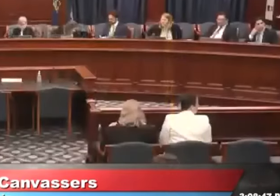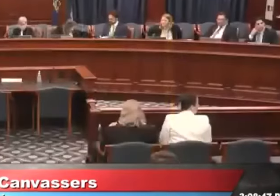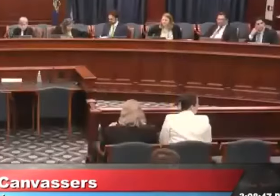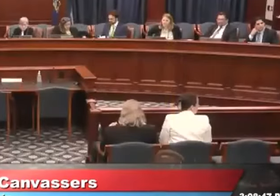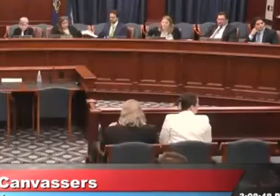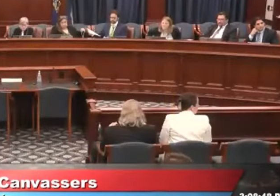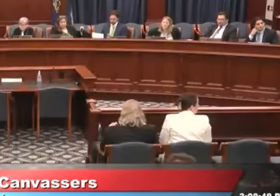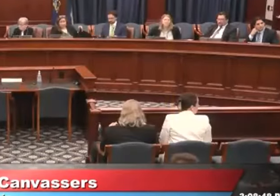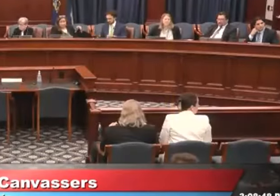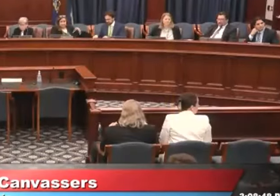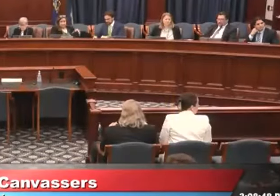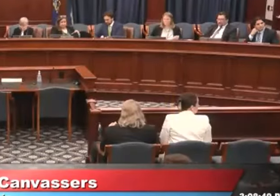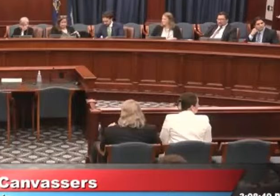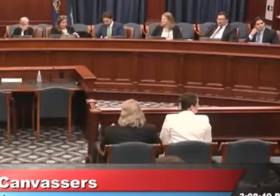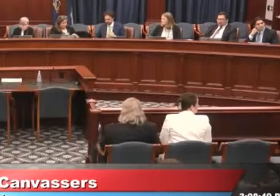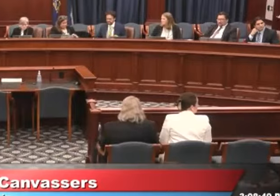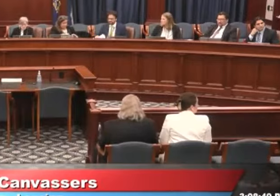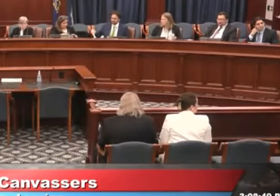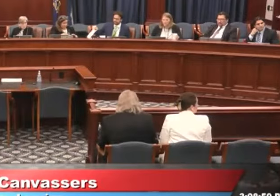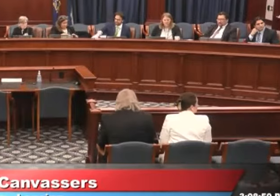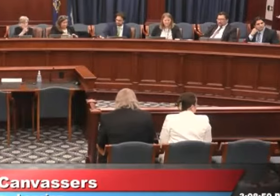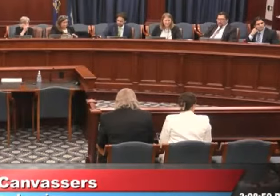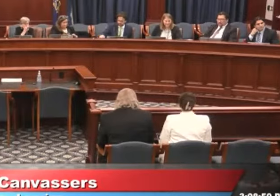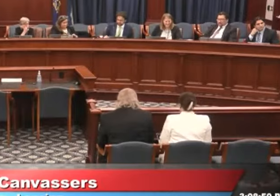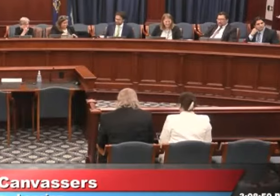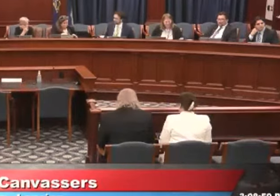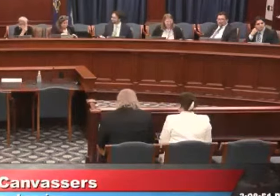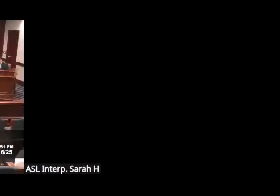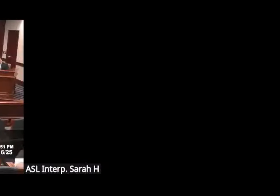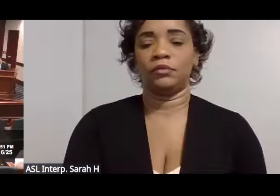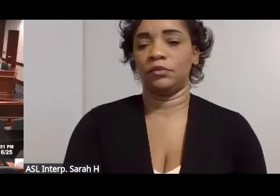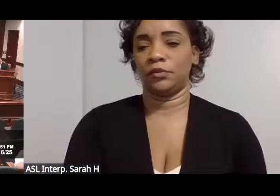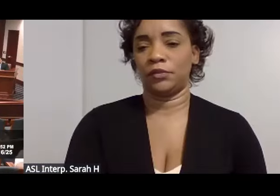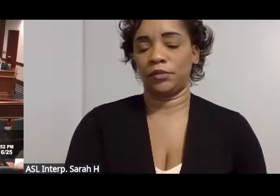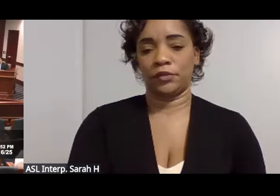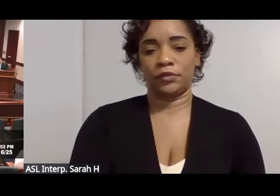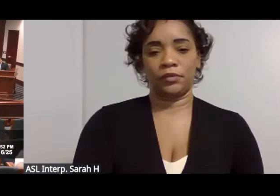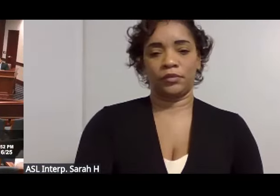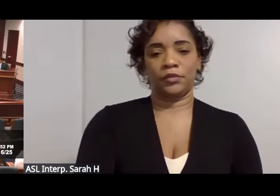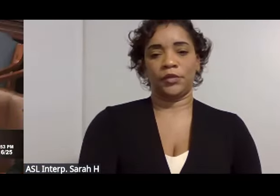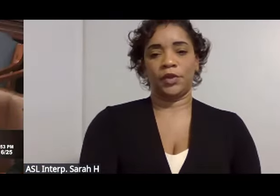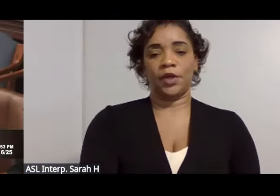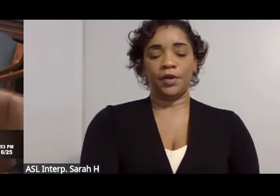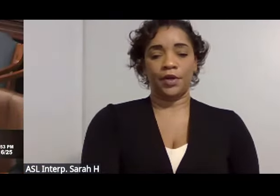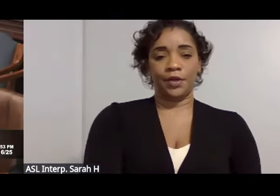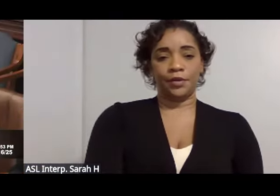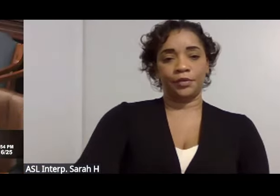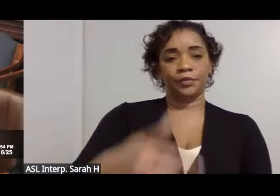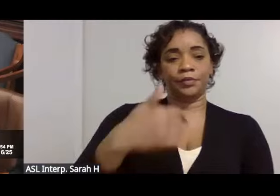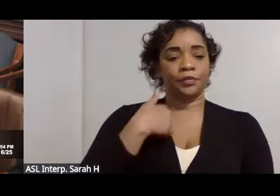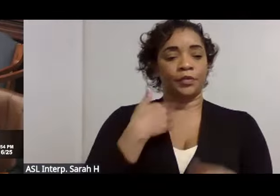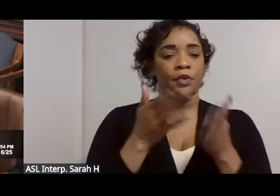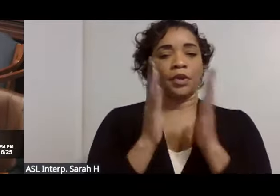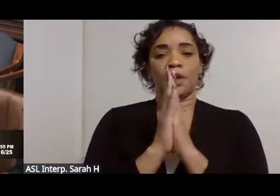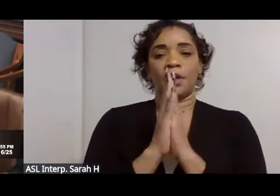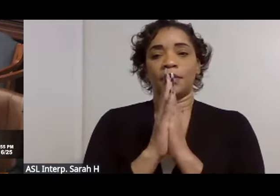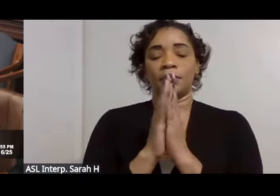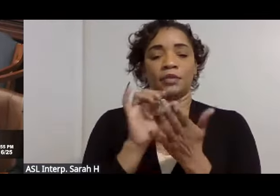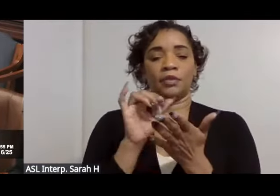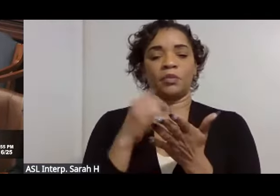one final reading of, ask that Adam would do one final reading of the 100-word summary.